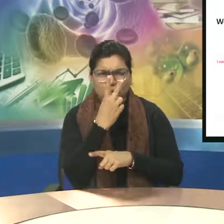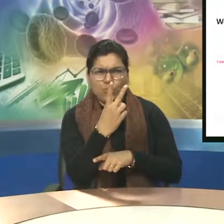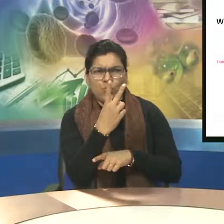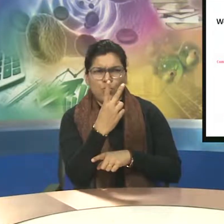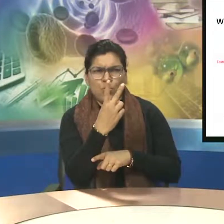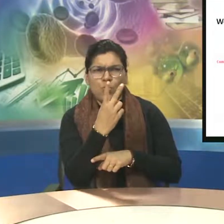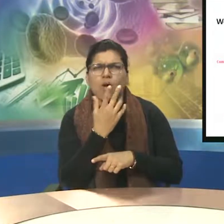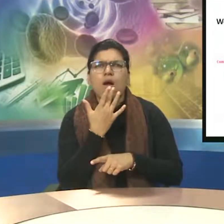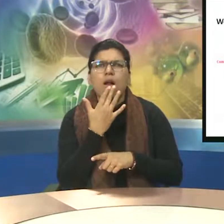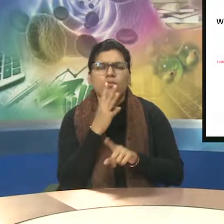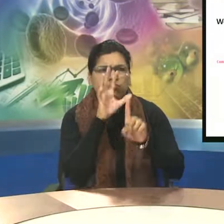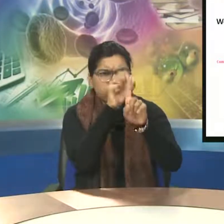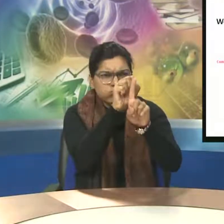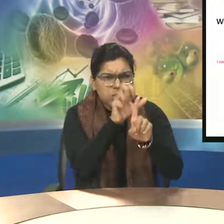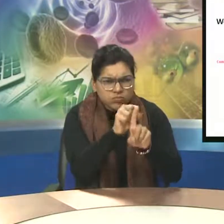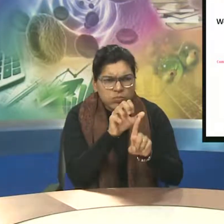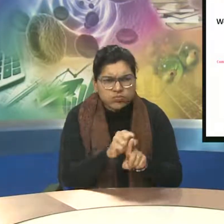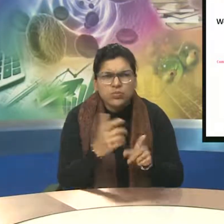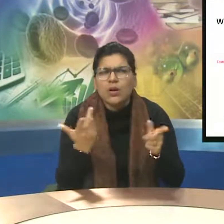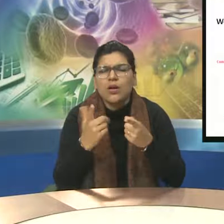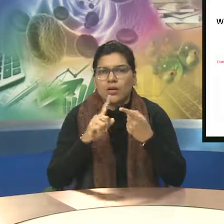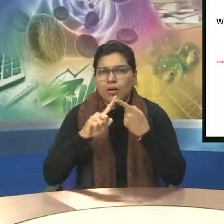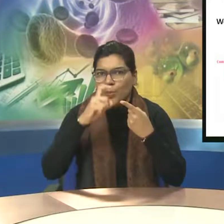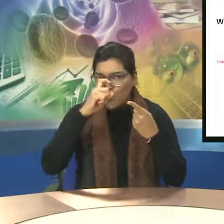for spelling.